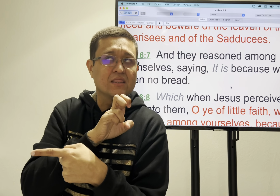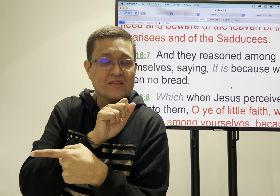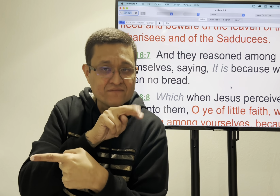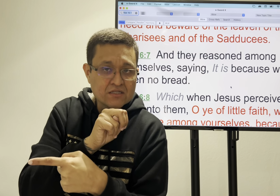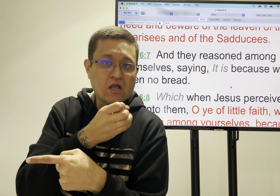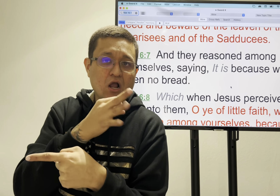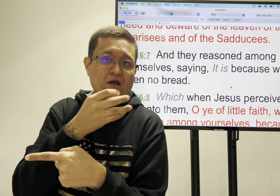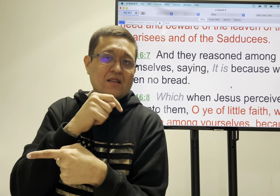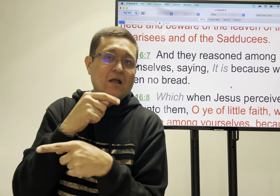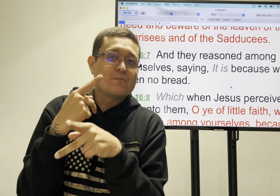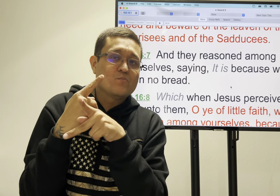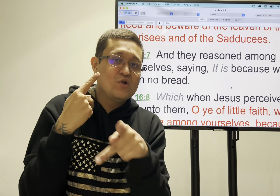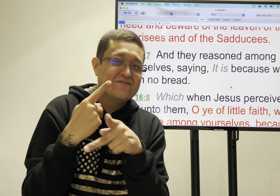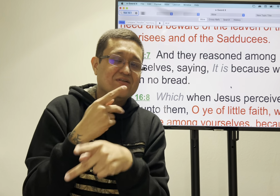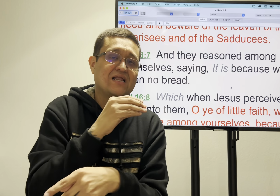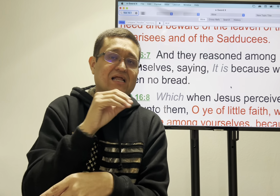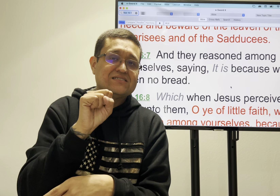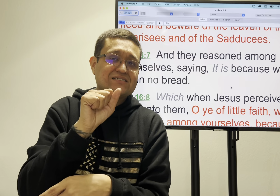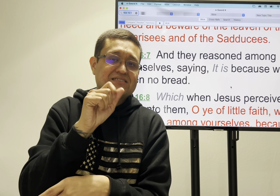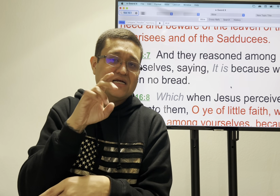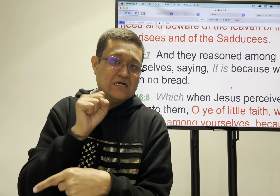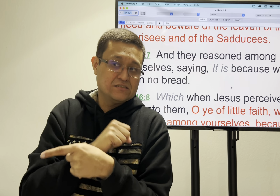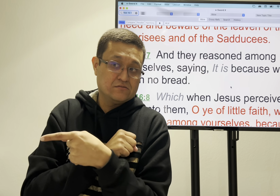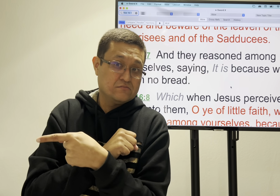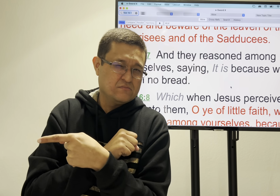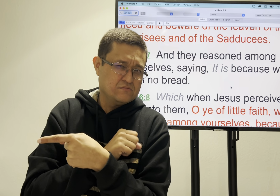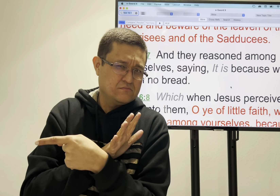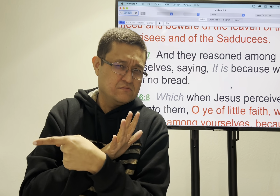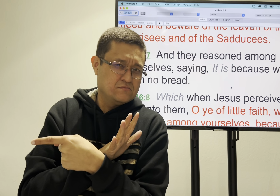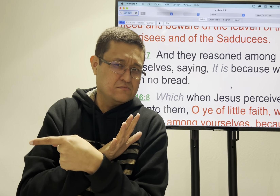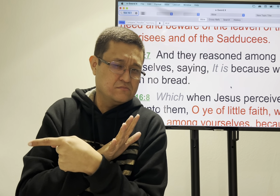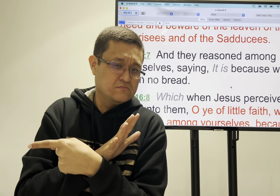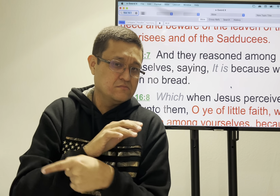And Jesus makes this comment of, take heed and beware.